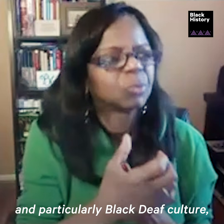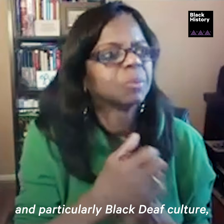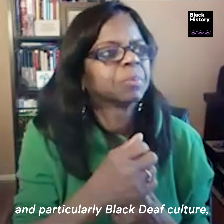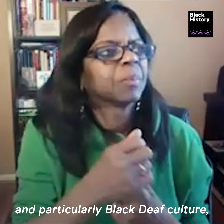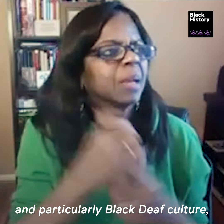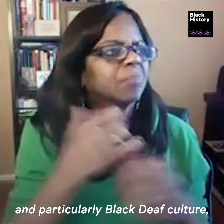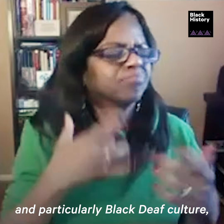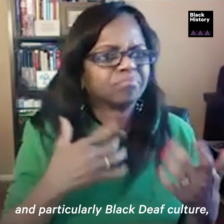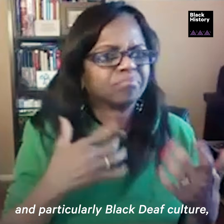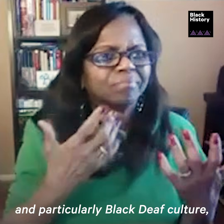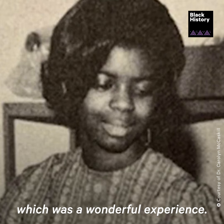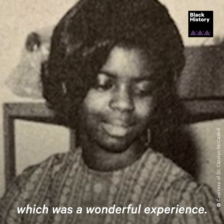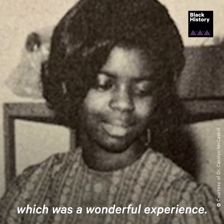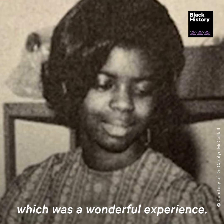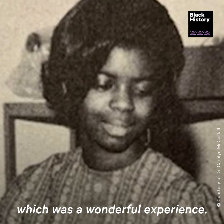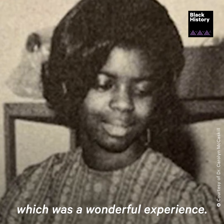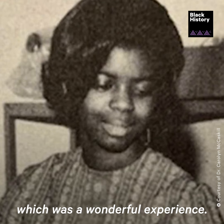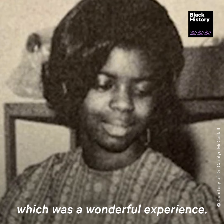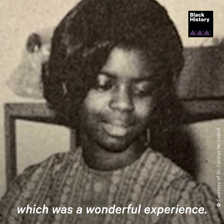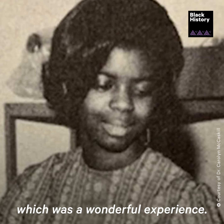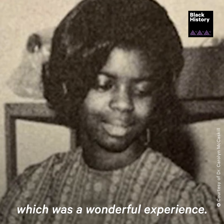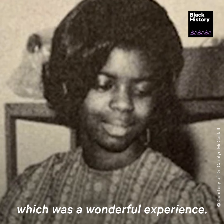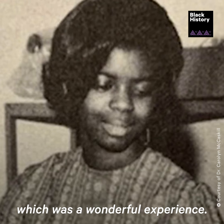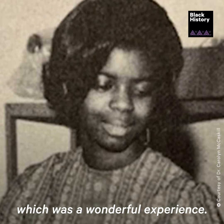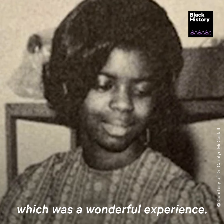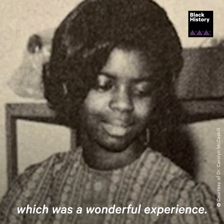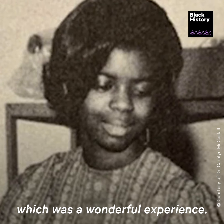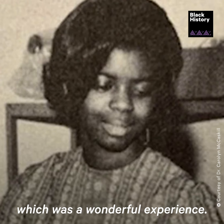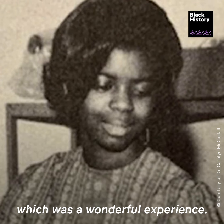deaf culture, which was a wonderful experience.